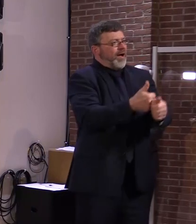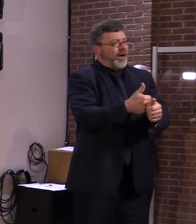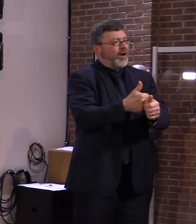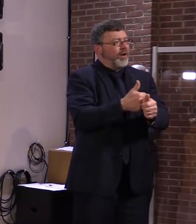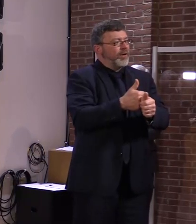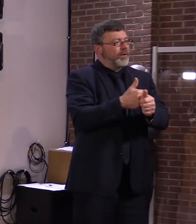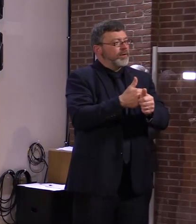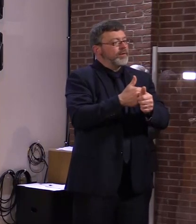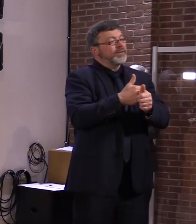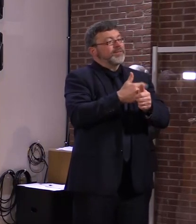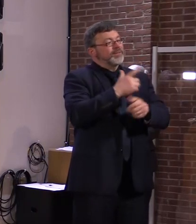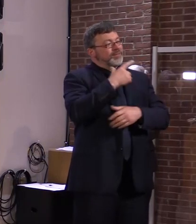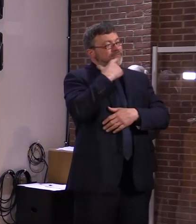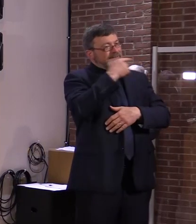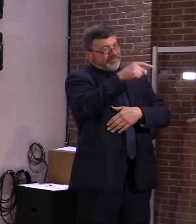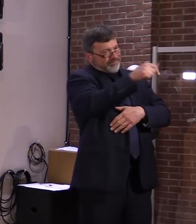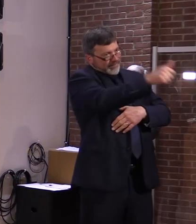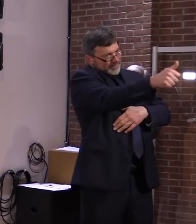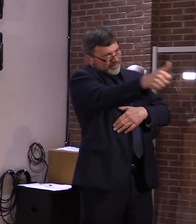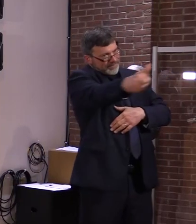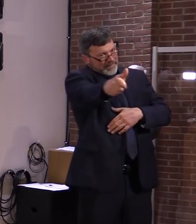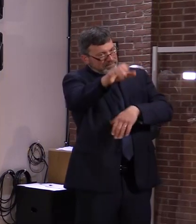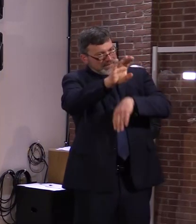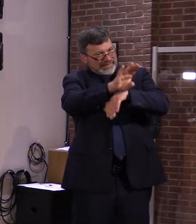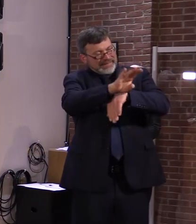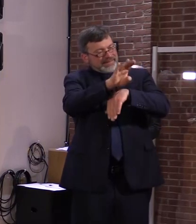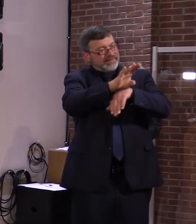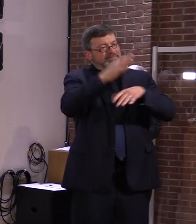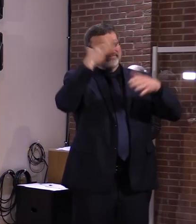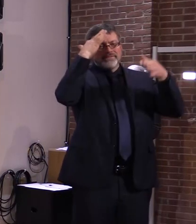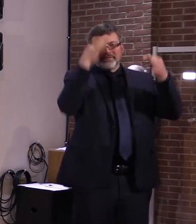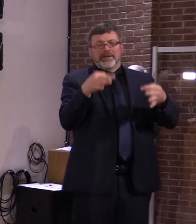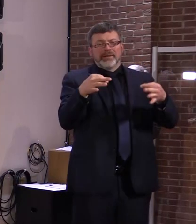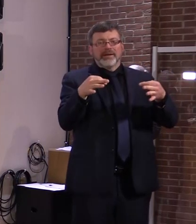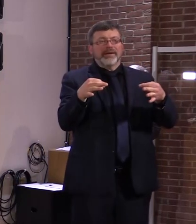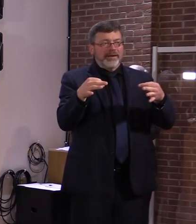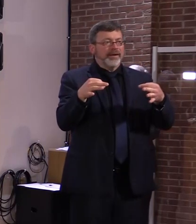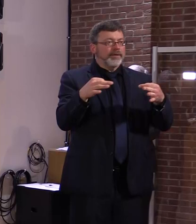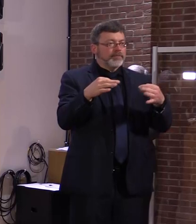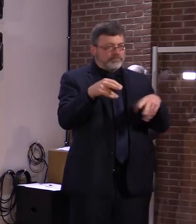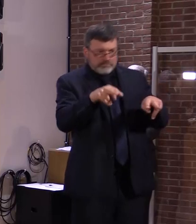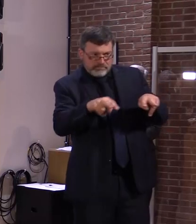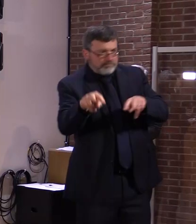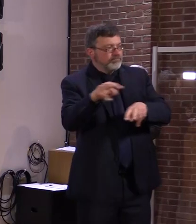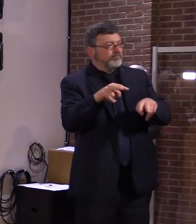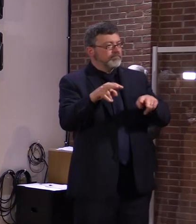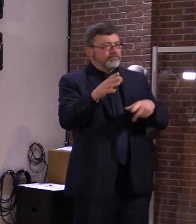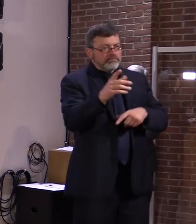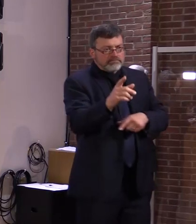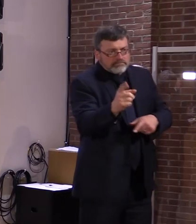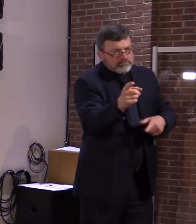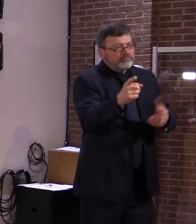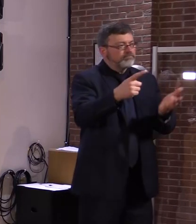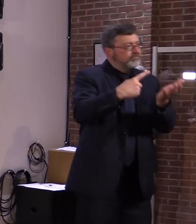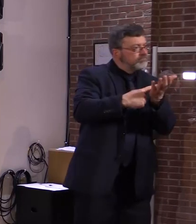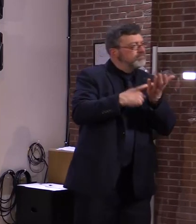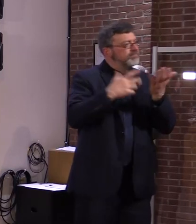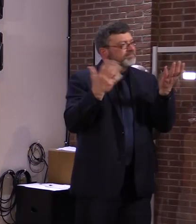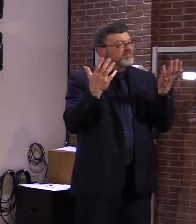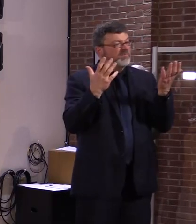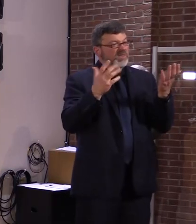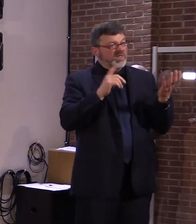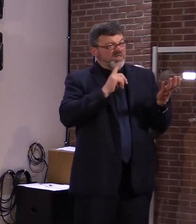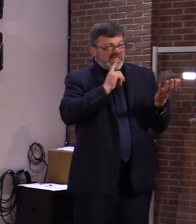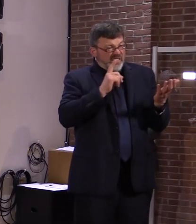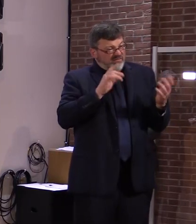to Vermonters to do the right thing. And by and large, I think they've done that. And it took a little bit of a